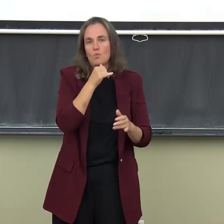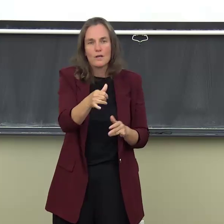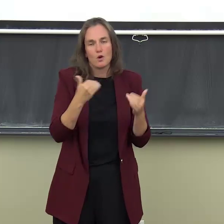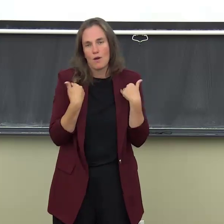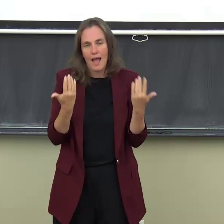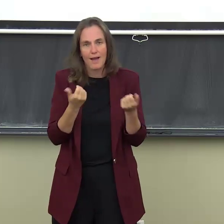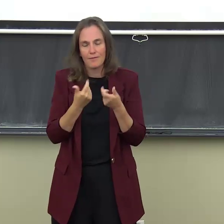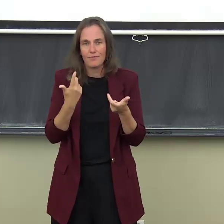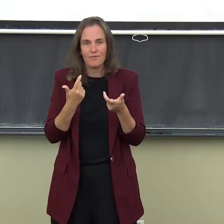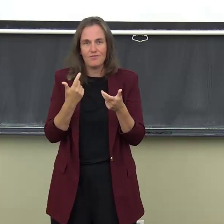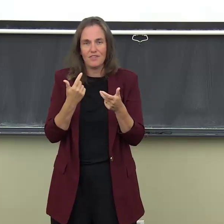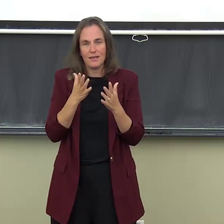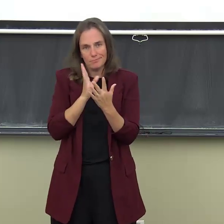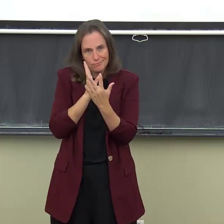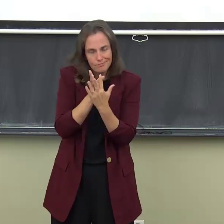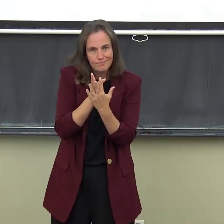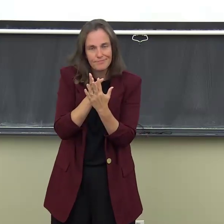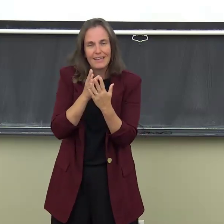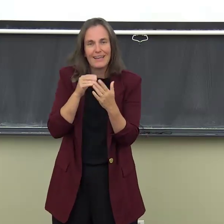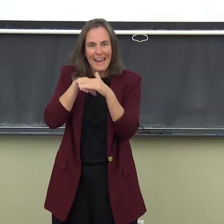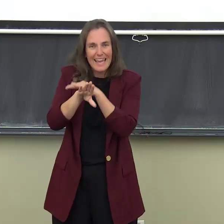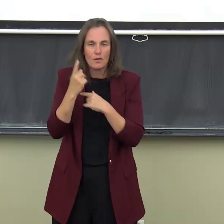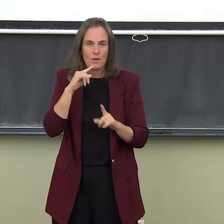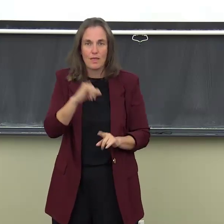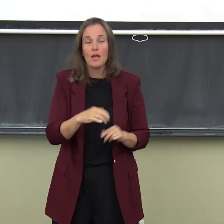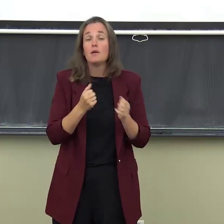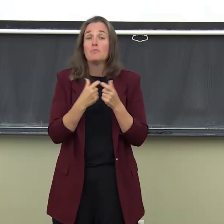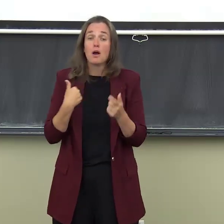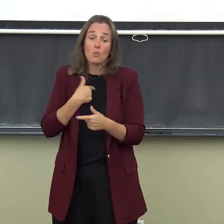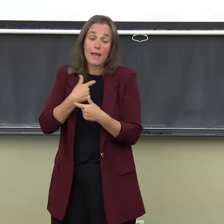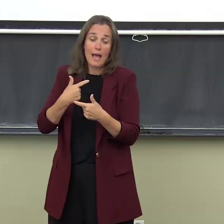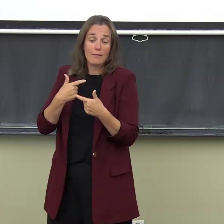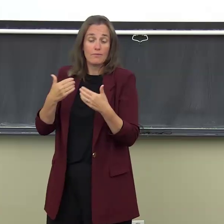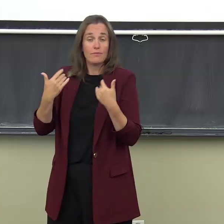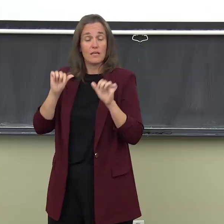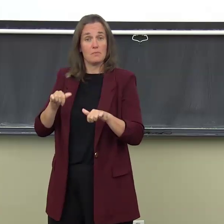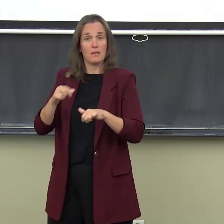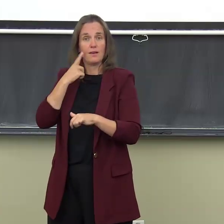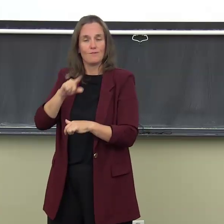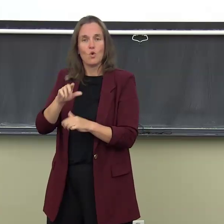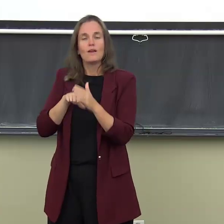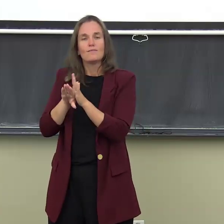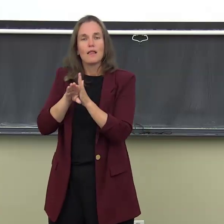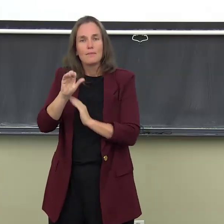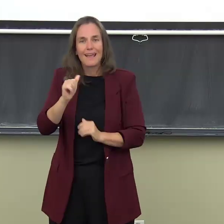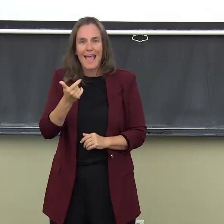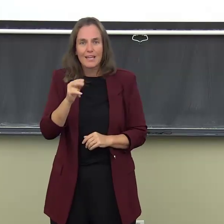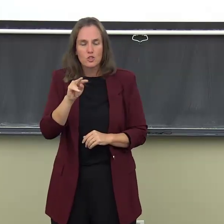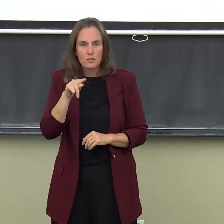there. But we do in developing agents, because this is a brand new field, these are brand new companies that are starting